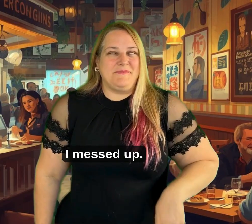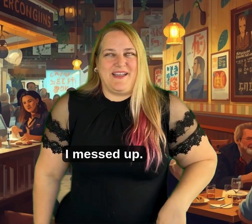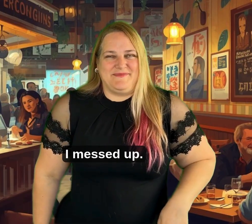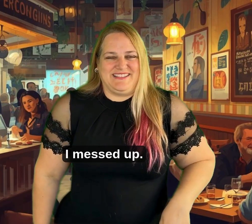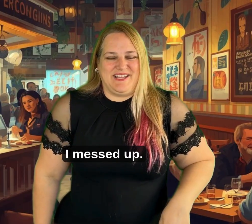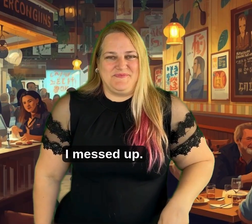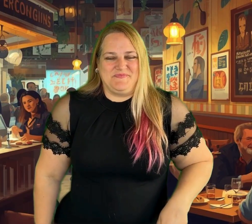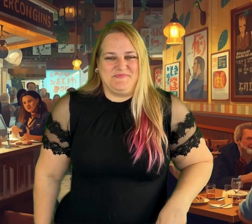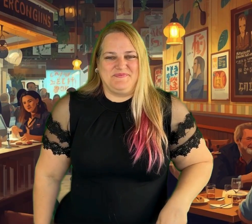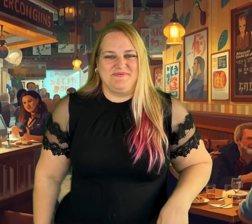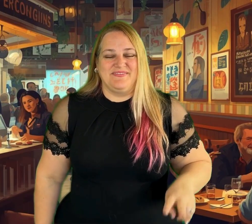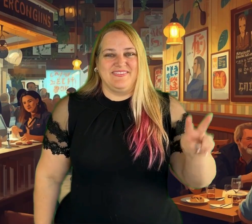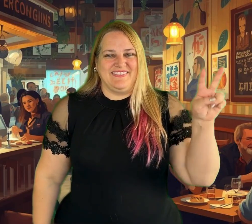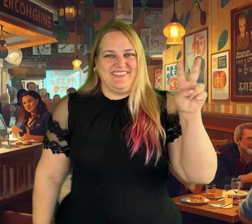I messed up.